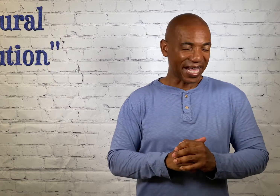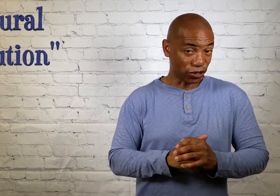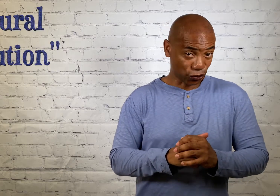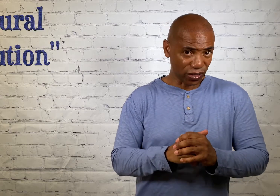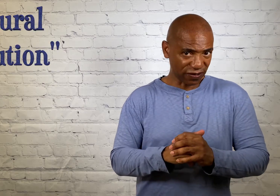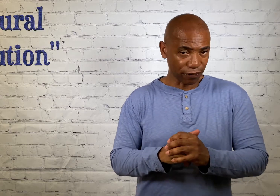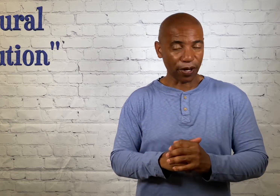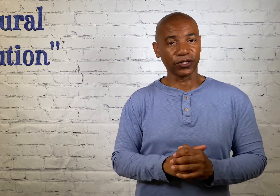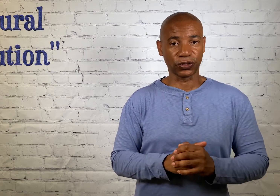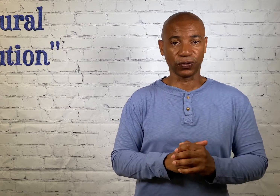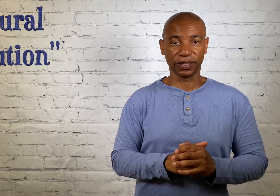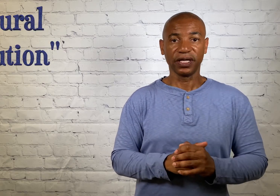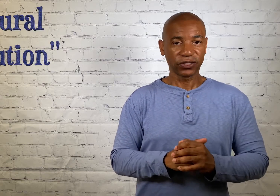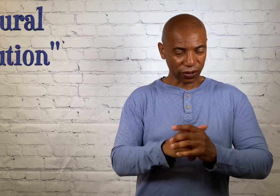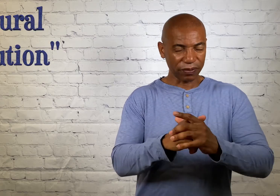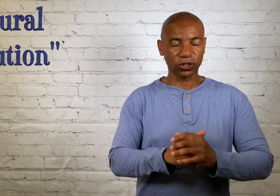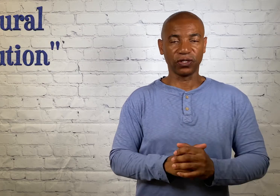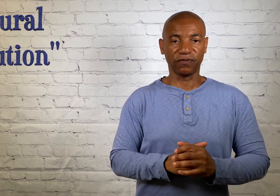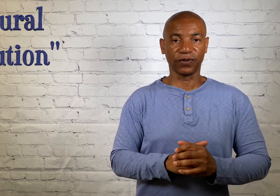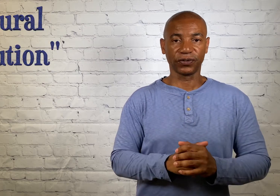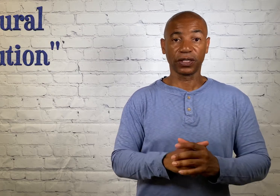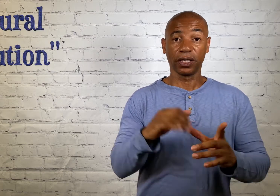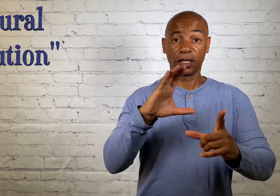three different parts to it. So let me show you first.